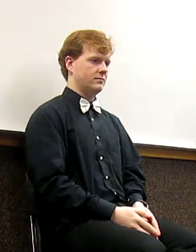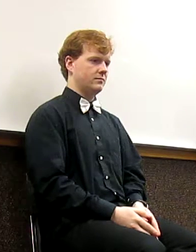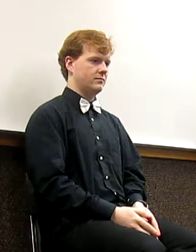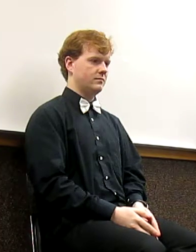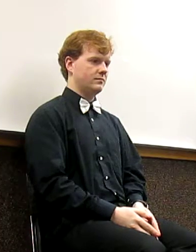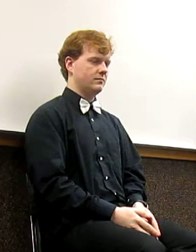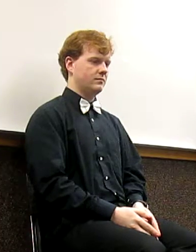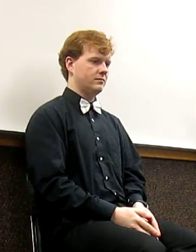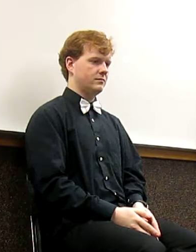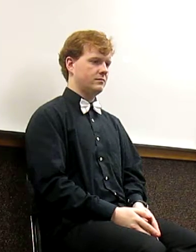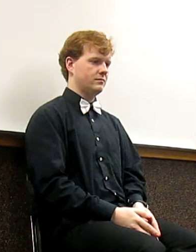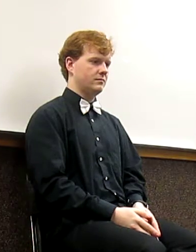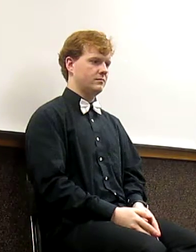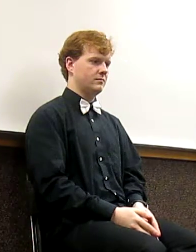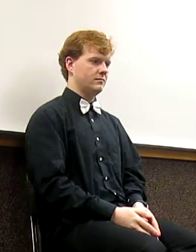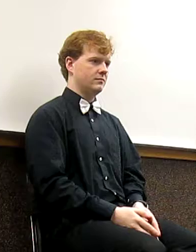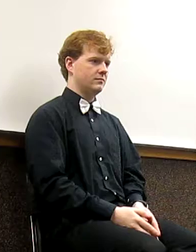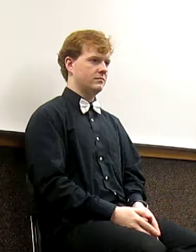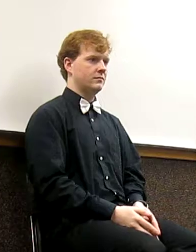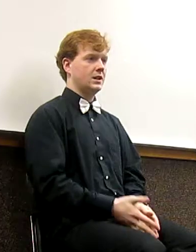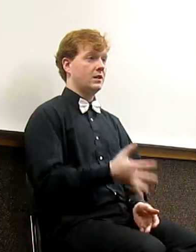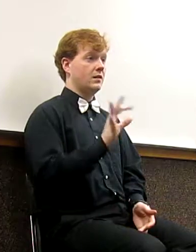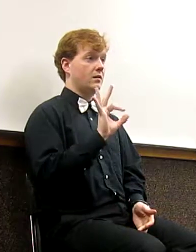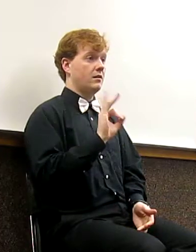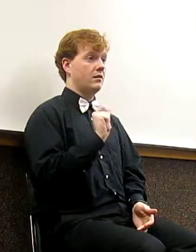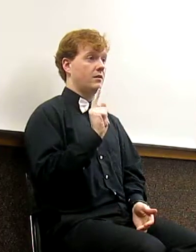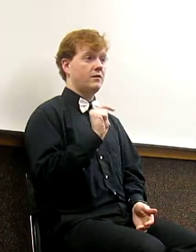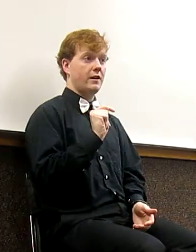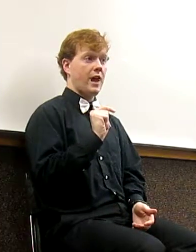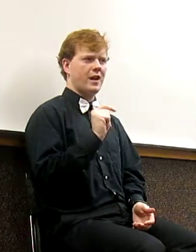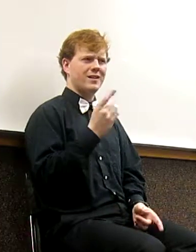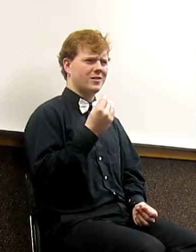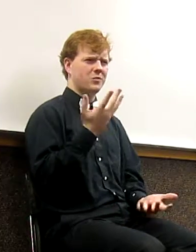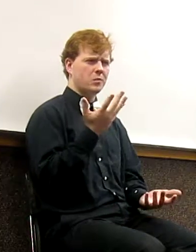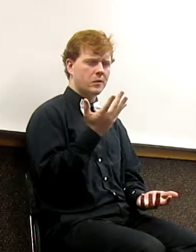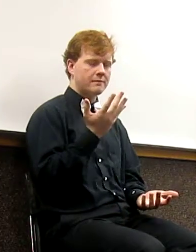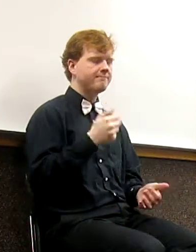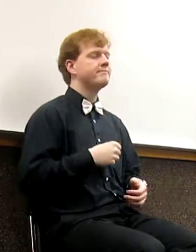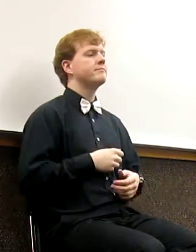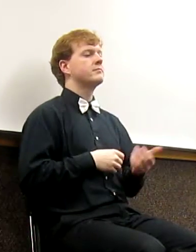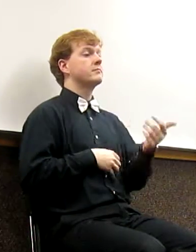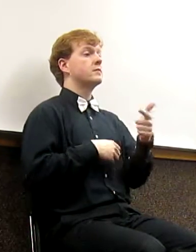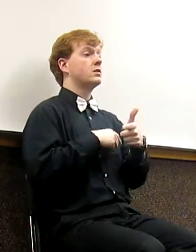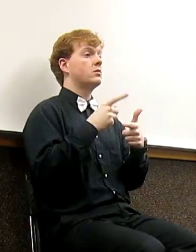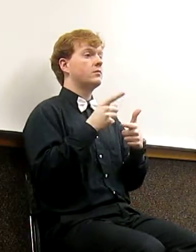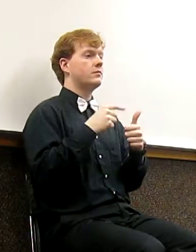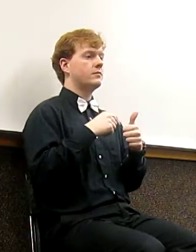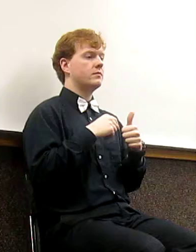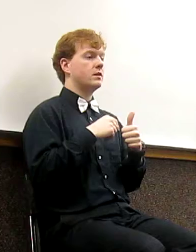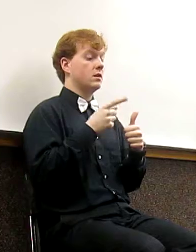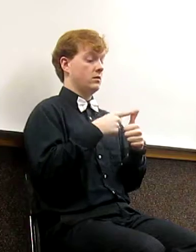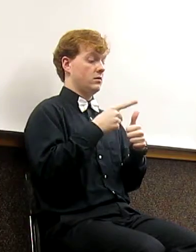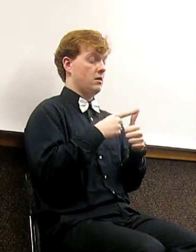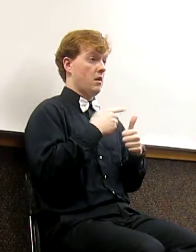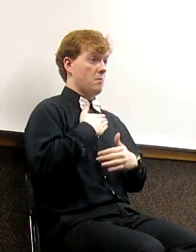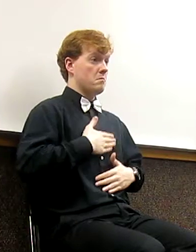Okay, here's some benefits of fat. They provide energy number 2. So really, like when you're doing a workout, you don't only use